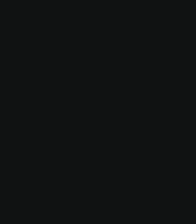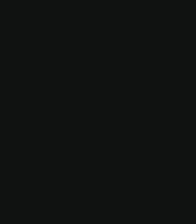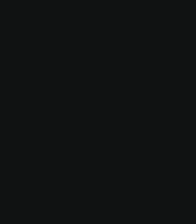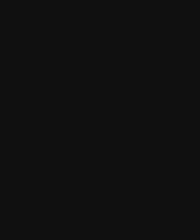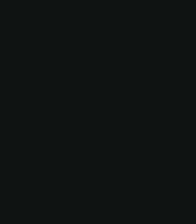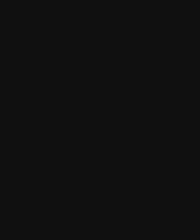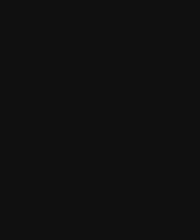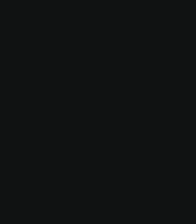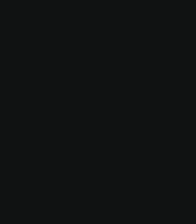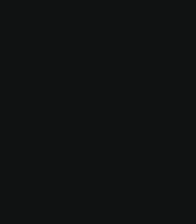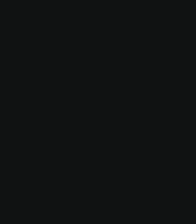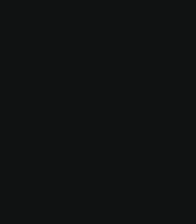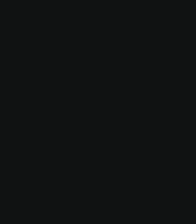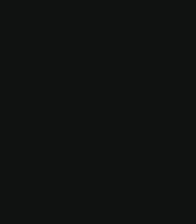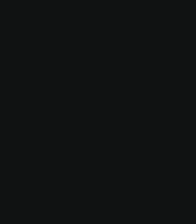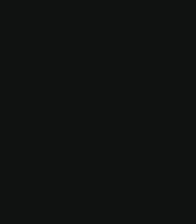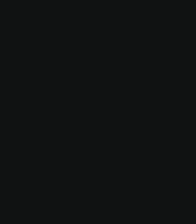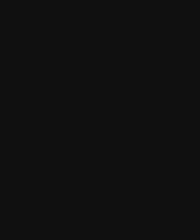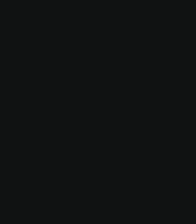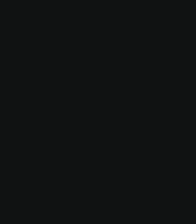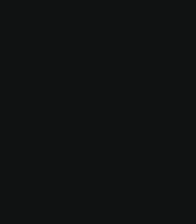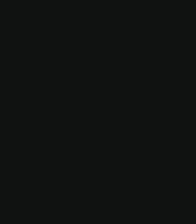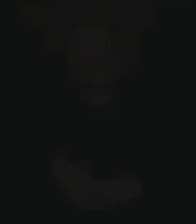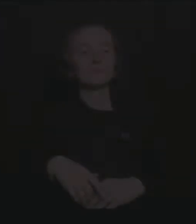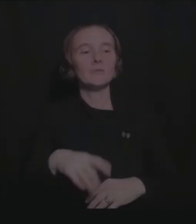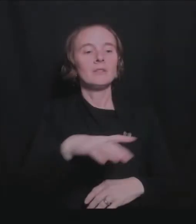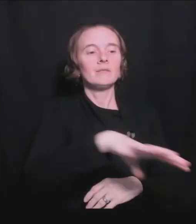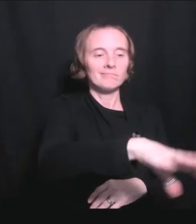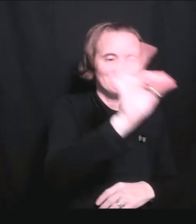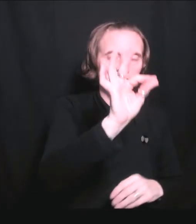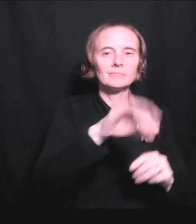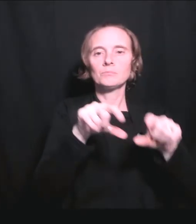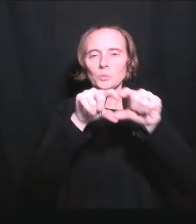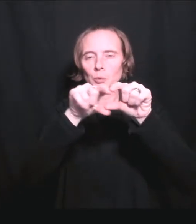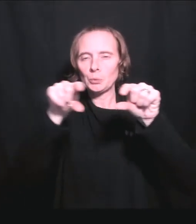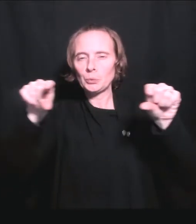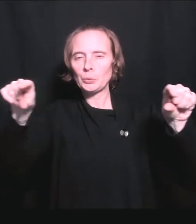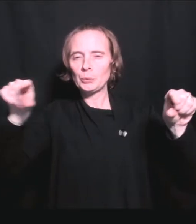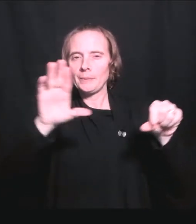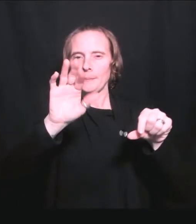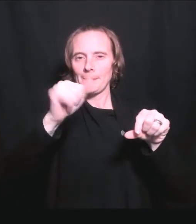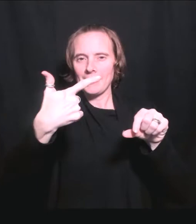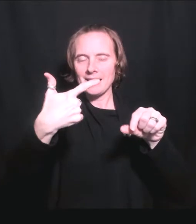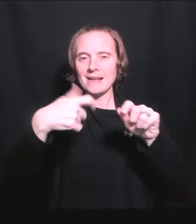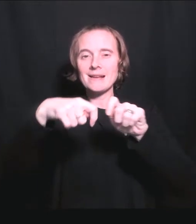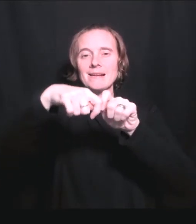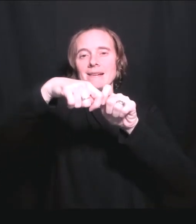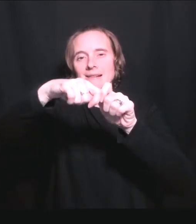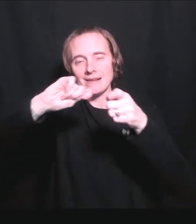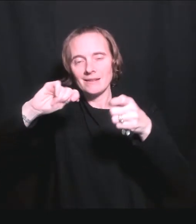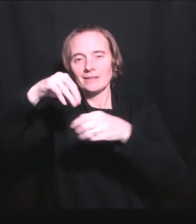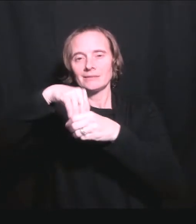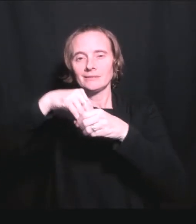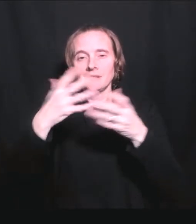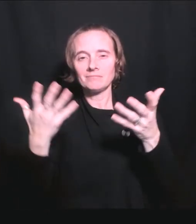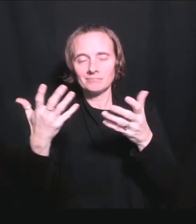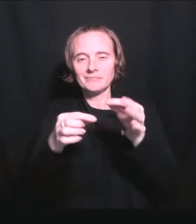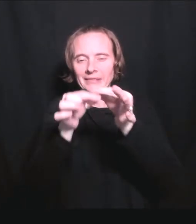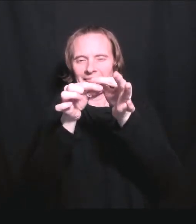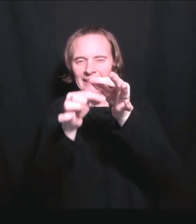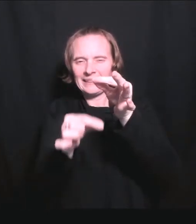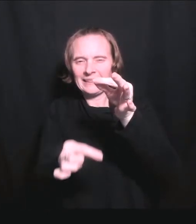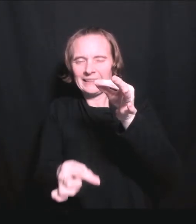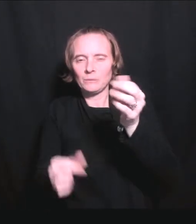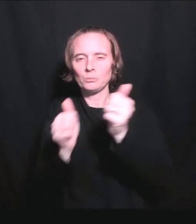Do not let the dropper touch the card. Open the swab package at the stick end and take the